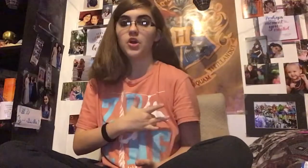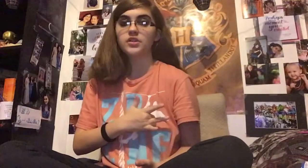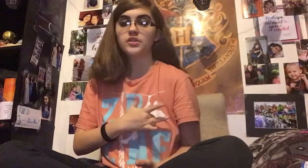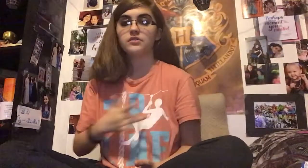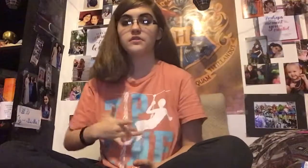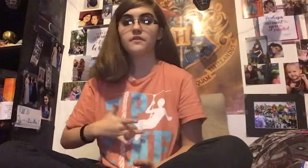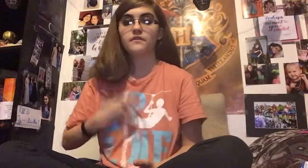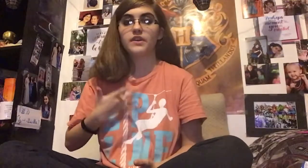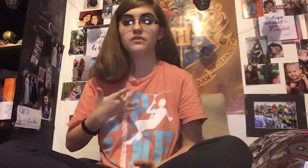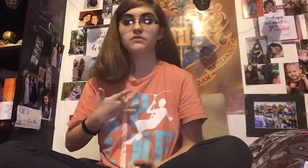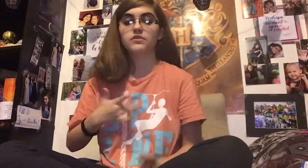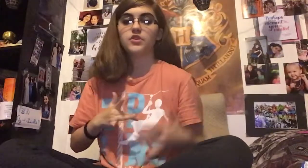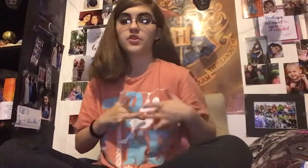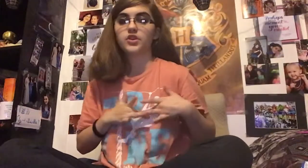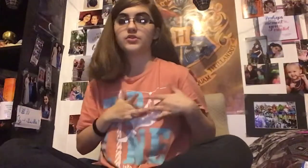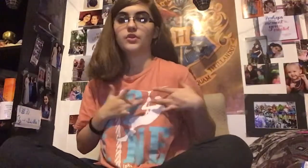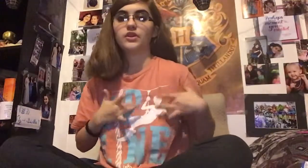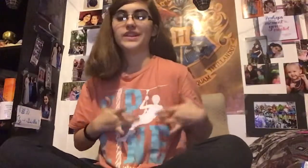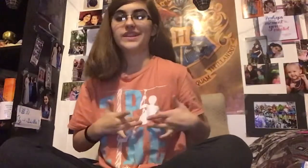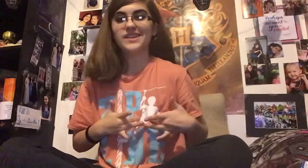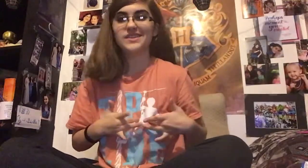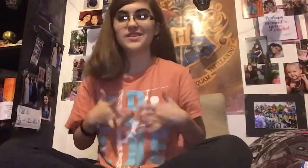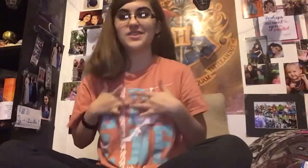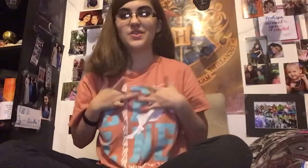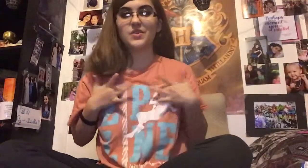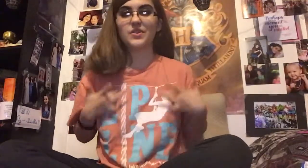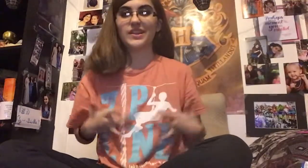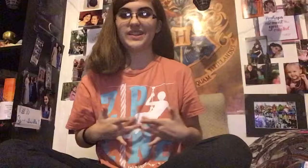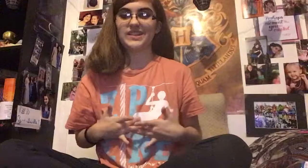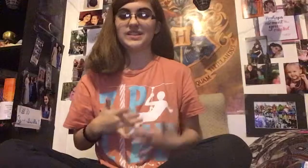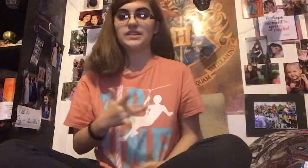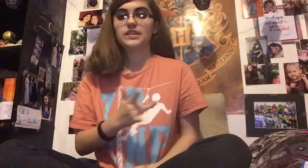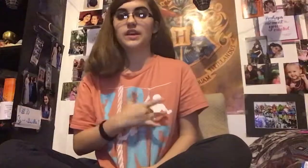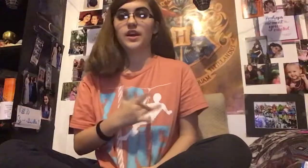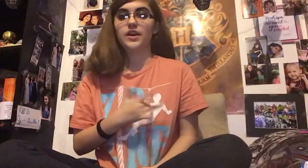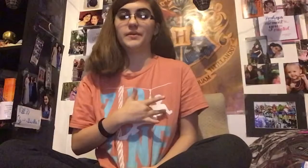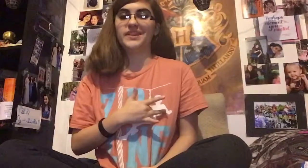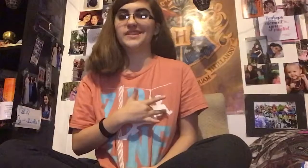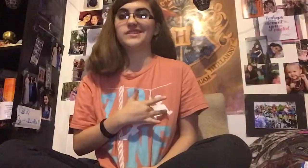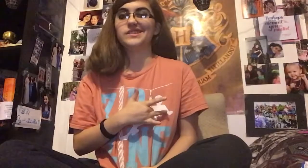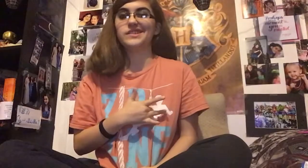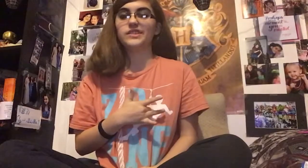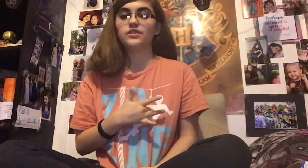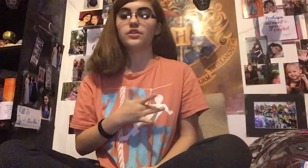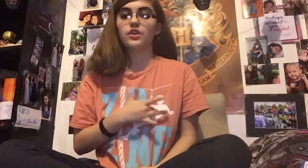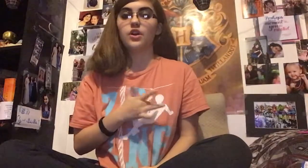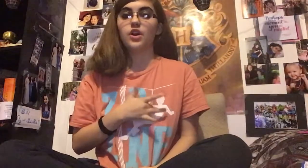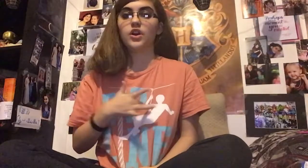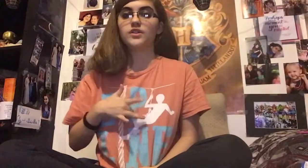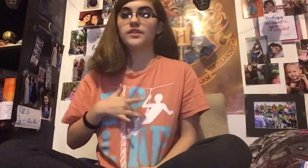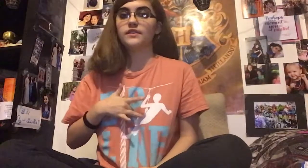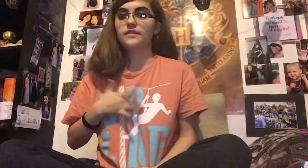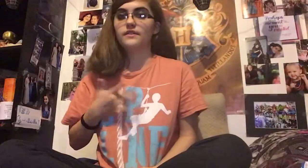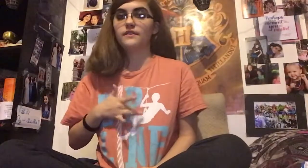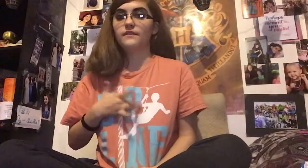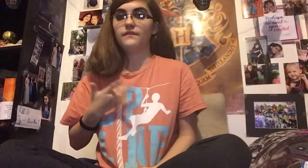Heart feel. You could also do heart like this or like this. I'll pick this because it's easier. Heart